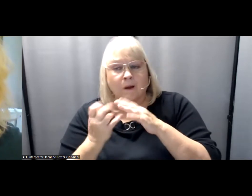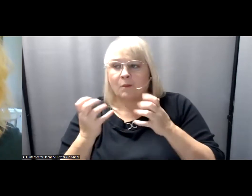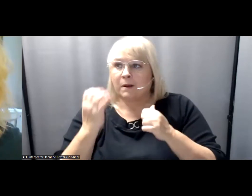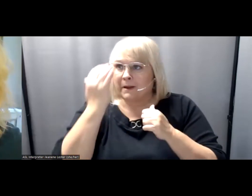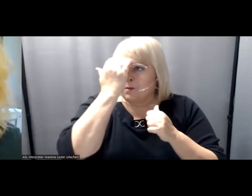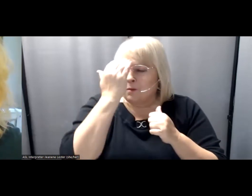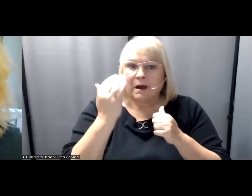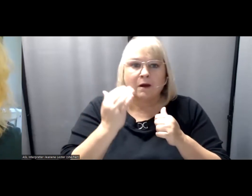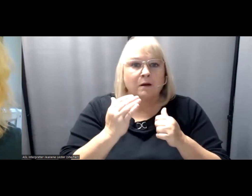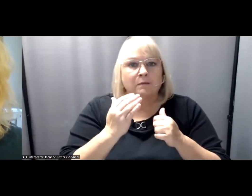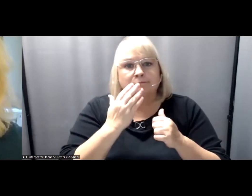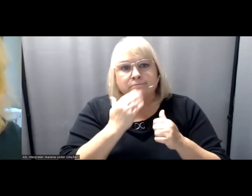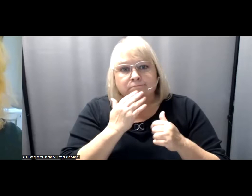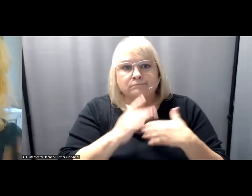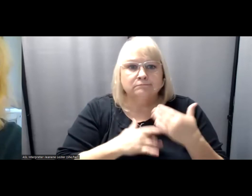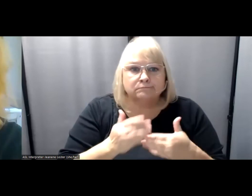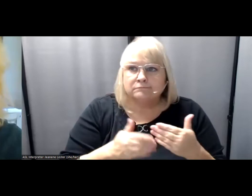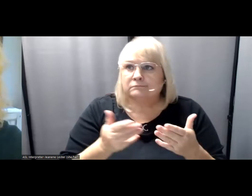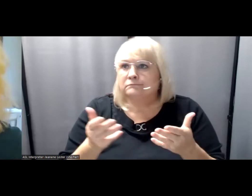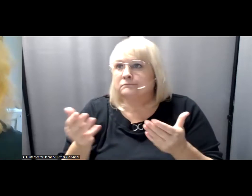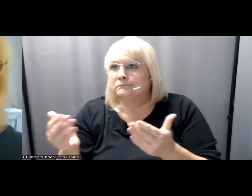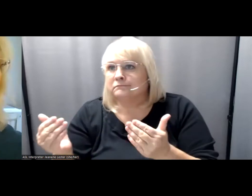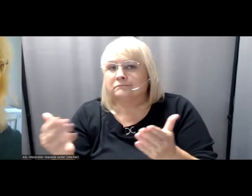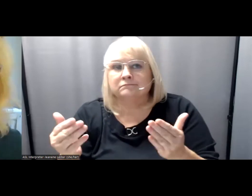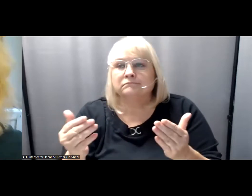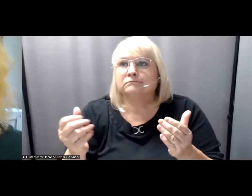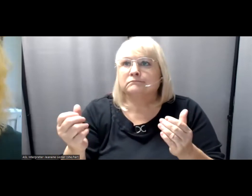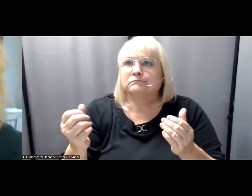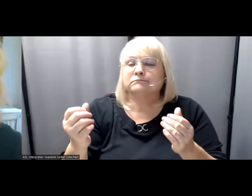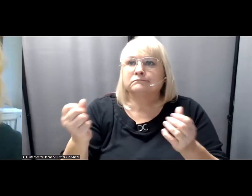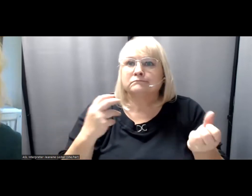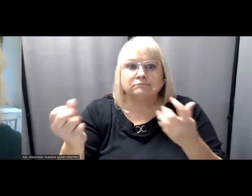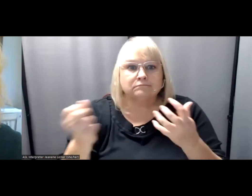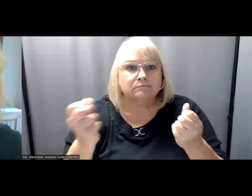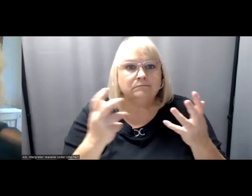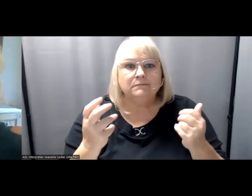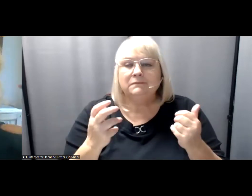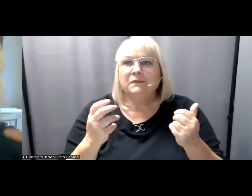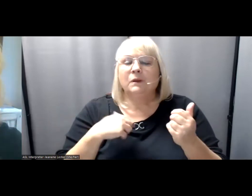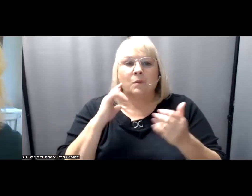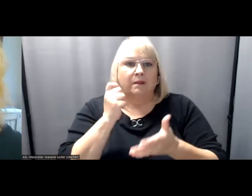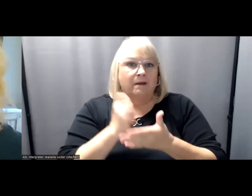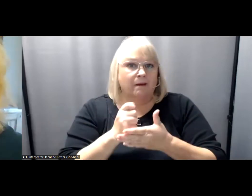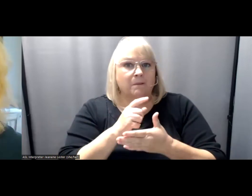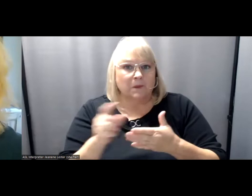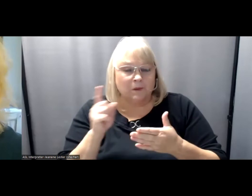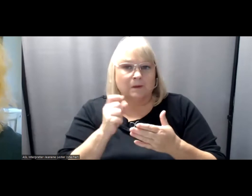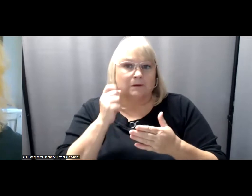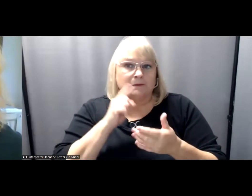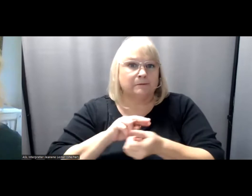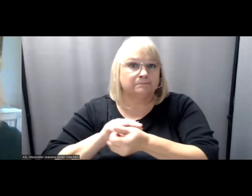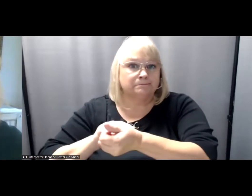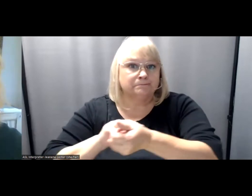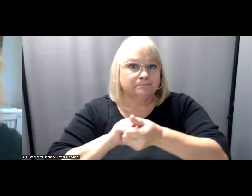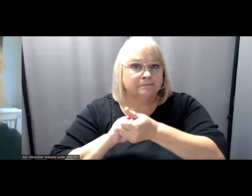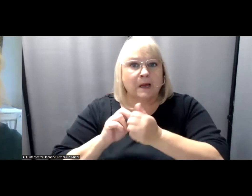about where everybody's at. And that's where these Gembas will really help you get a sense of how your team's doing